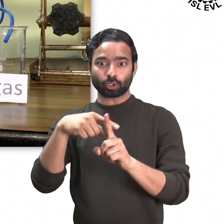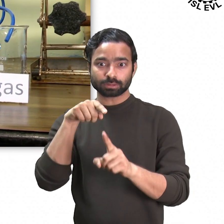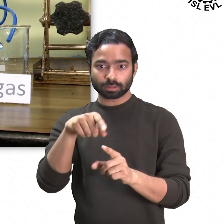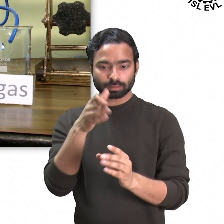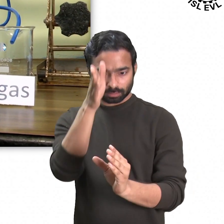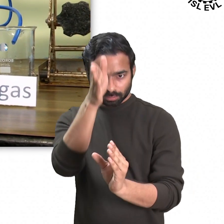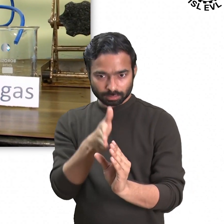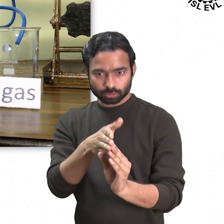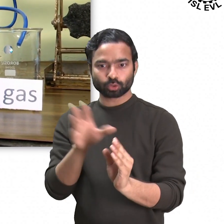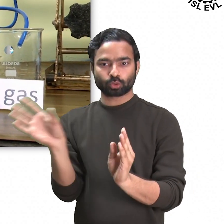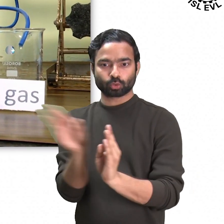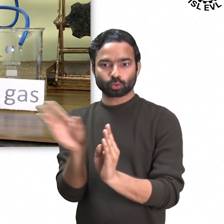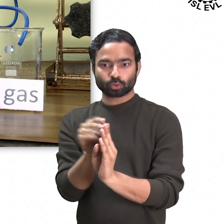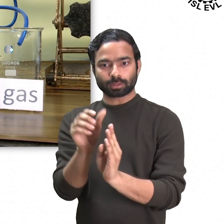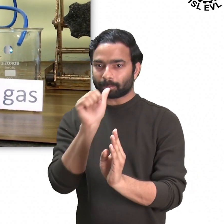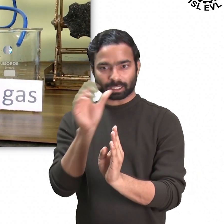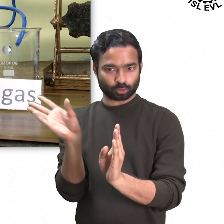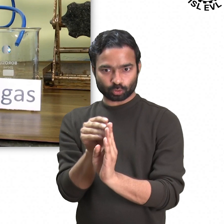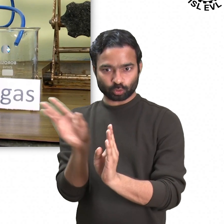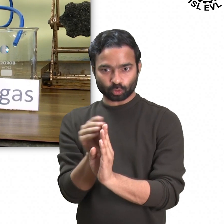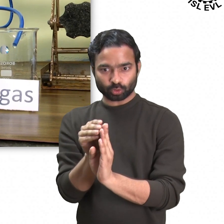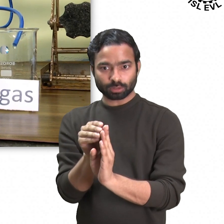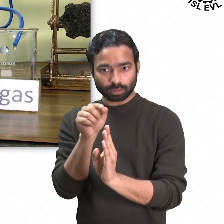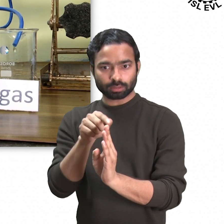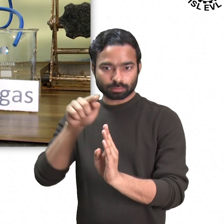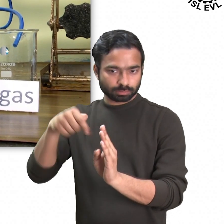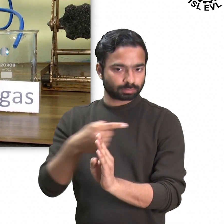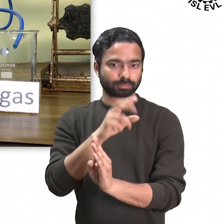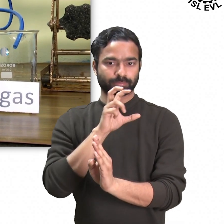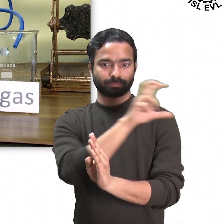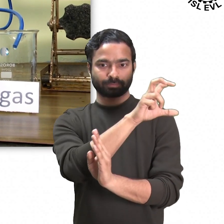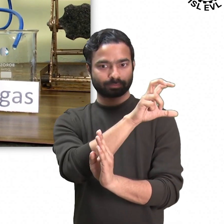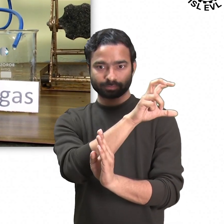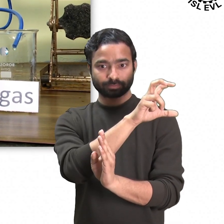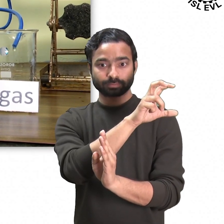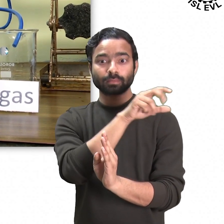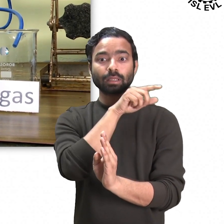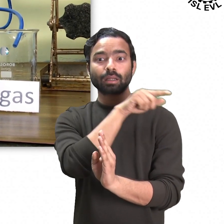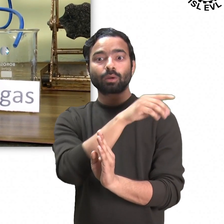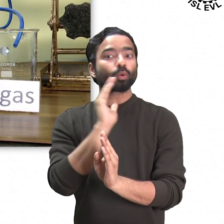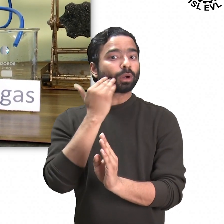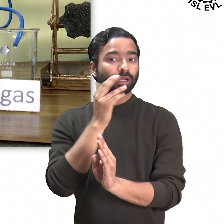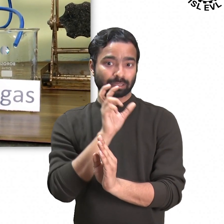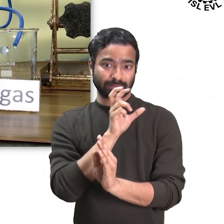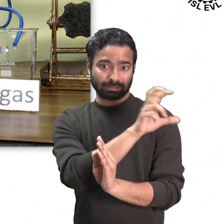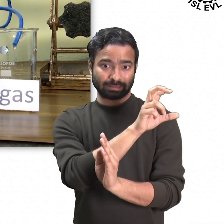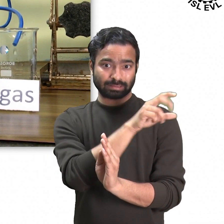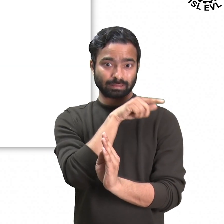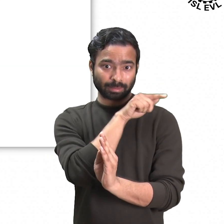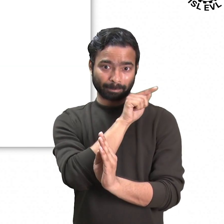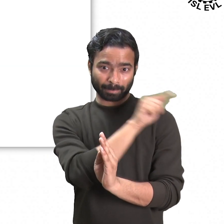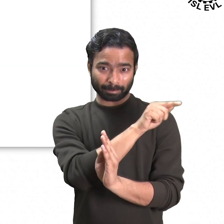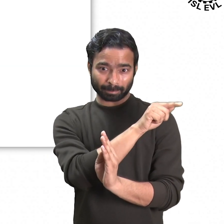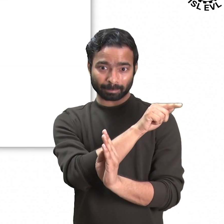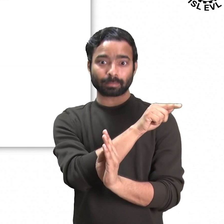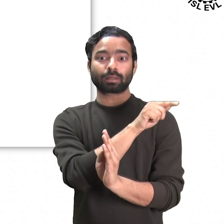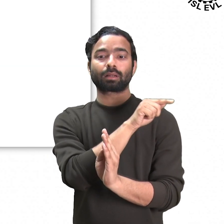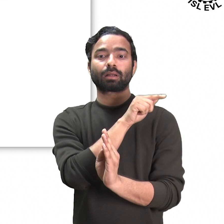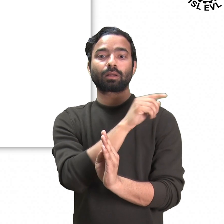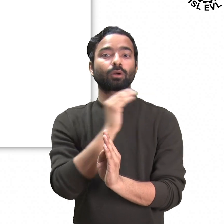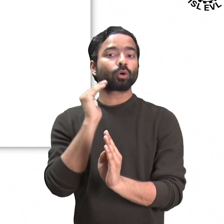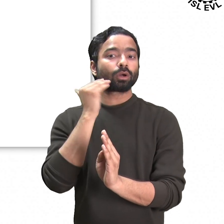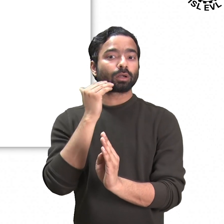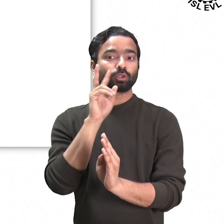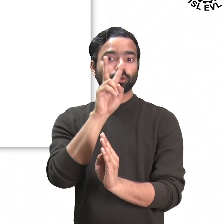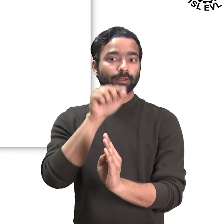anode side flow channels of the electrolyzer. The electrolyzer is externally connected to the DC power supply. The water splitting